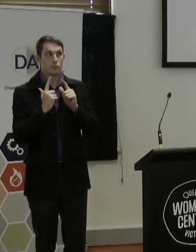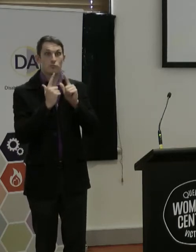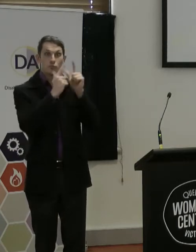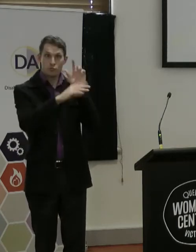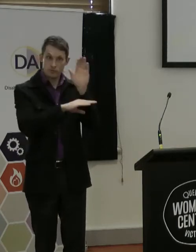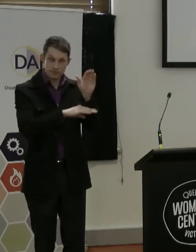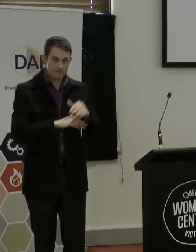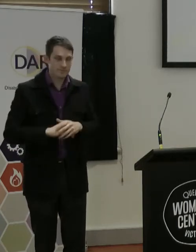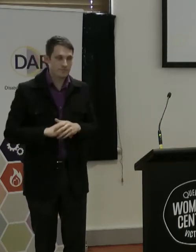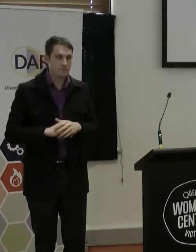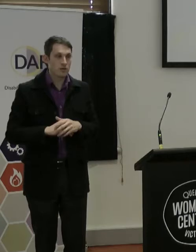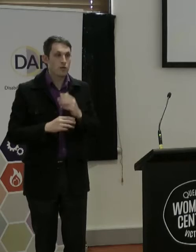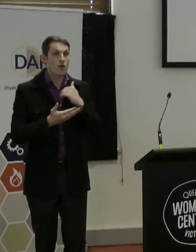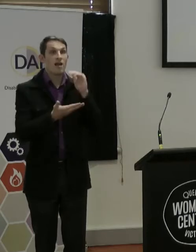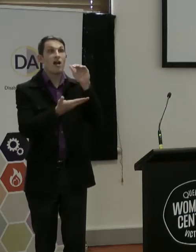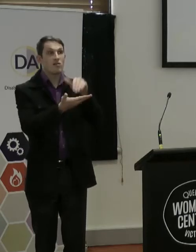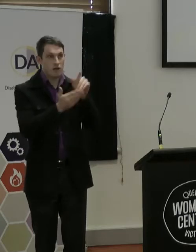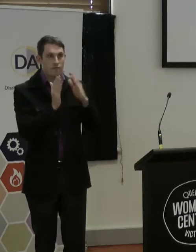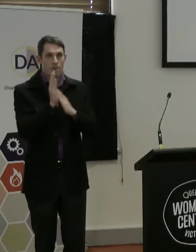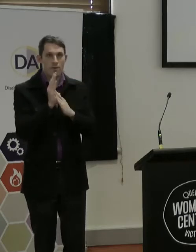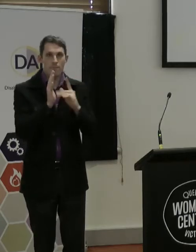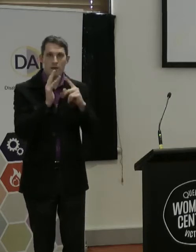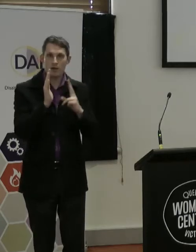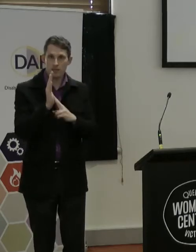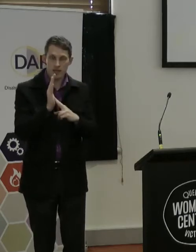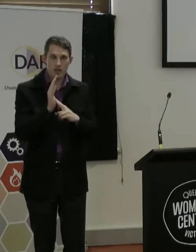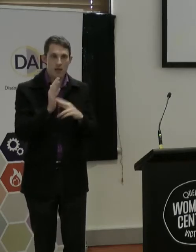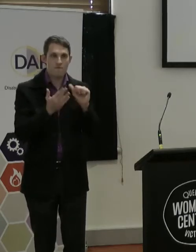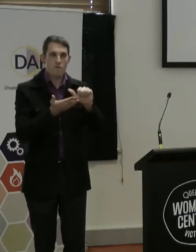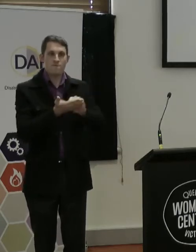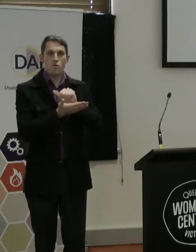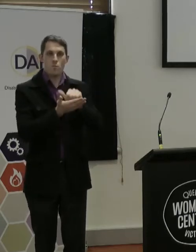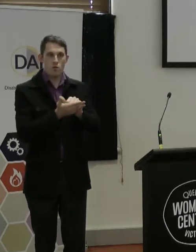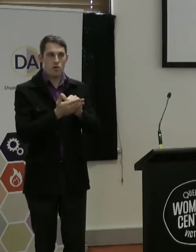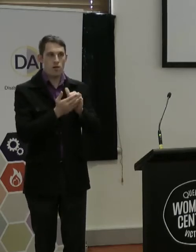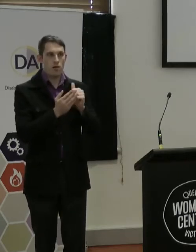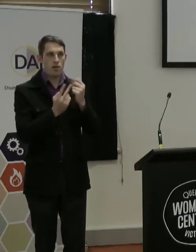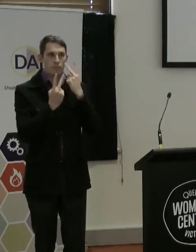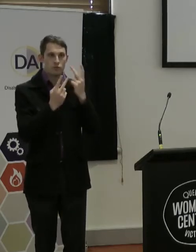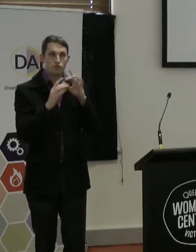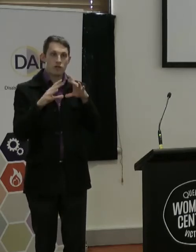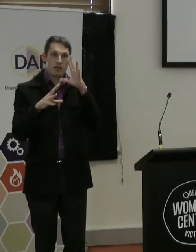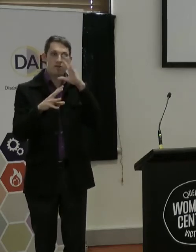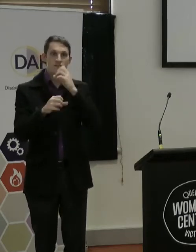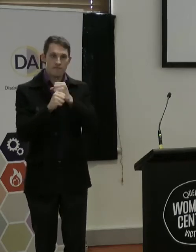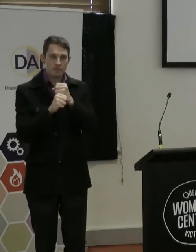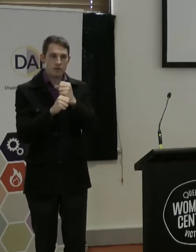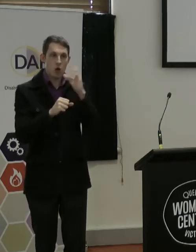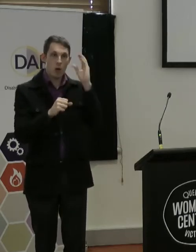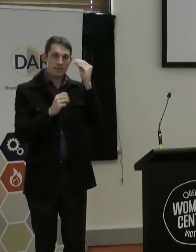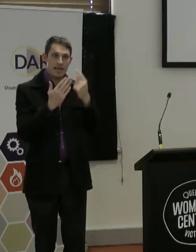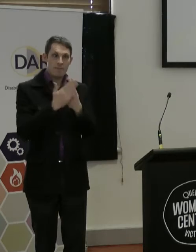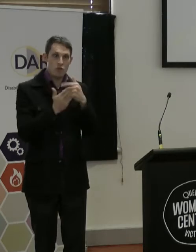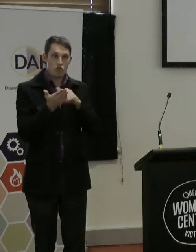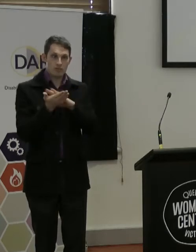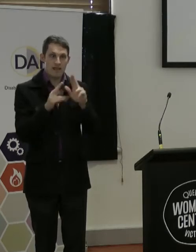And our week started out on the Monday, so the formal appearance between the Australian government and the committee, it happened on the Thursday and Friday, so the